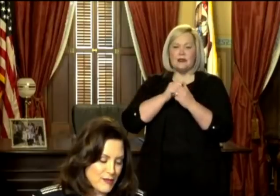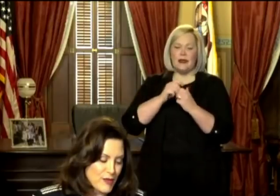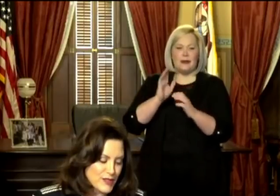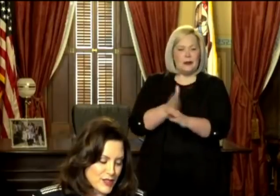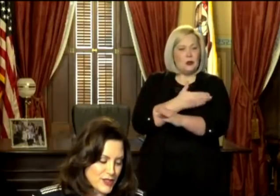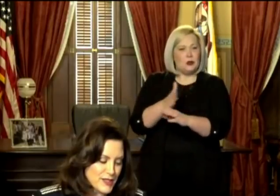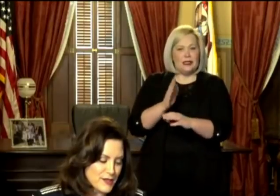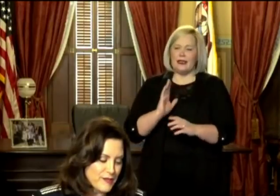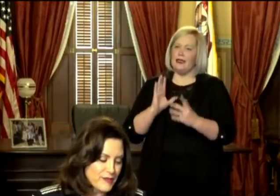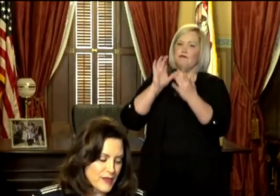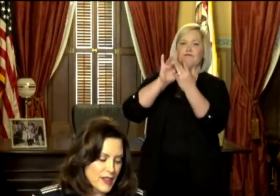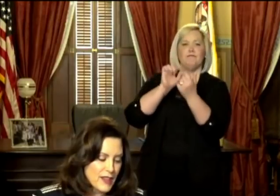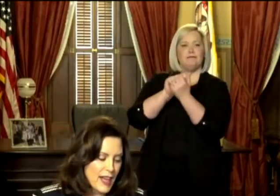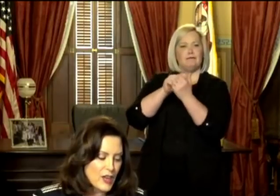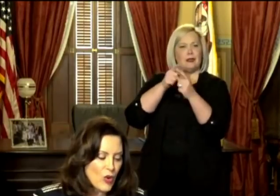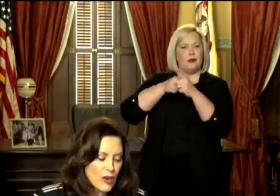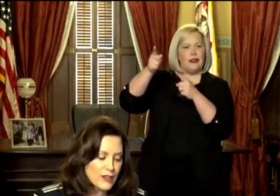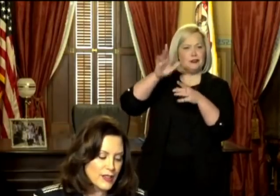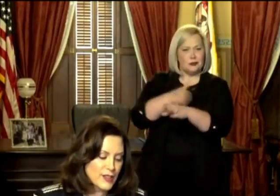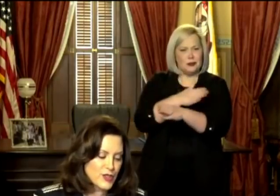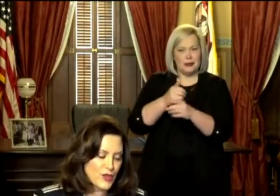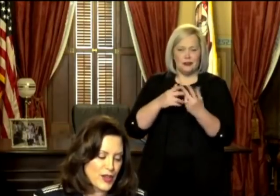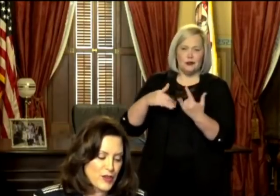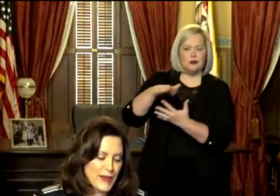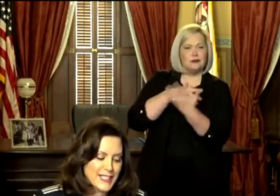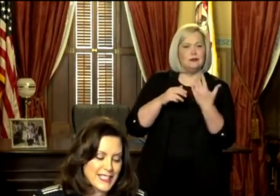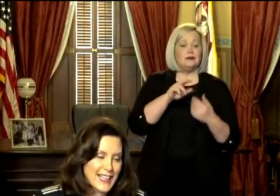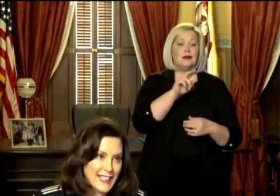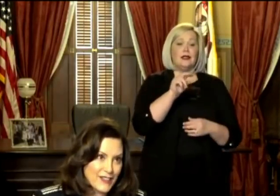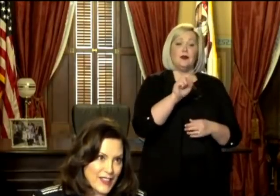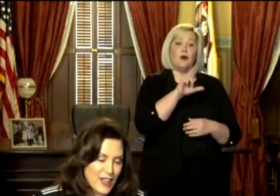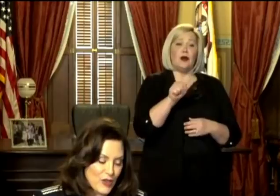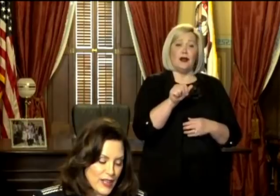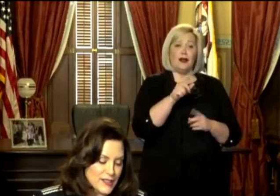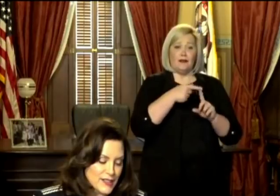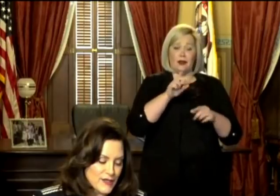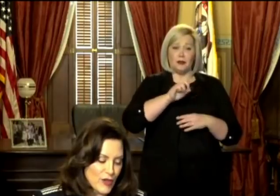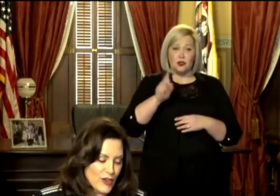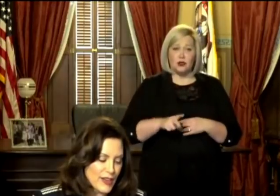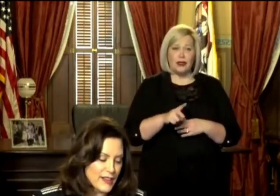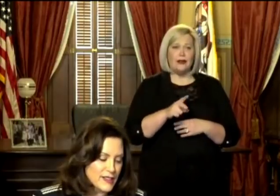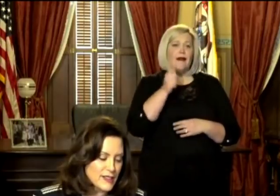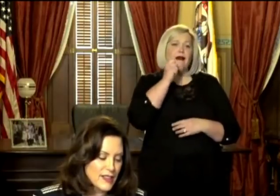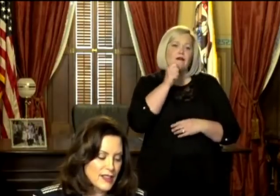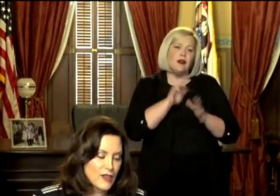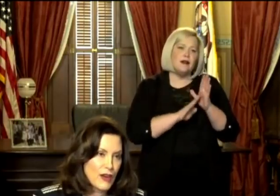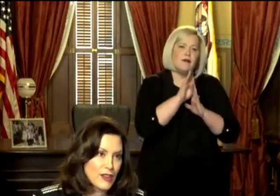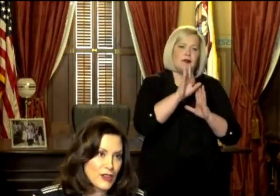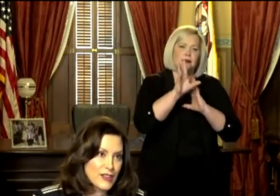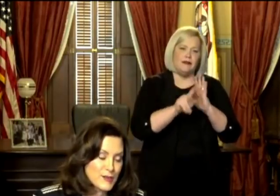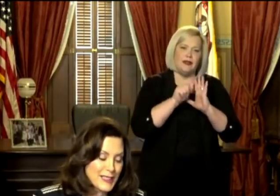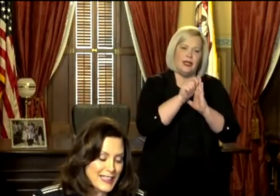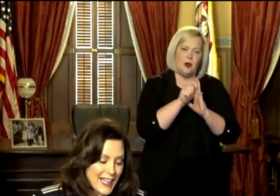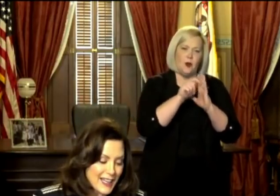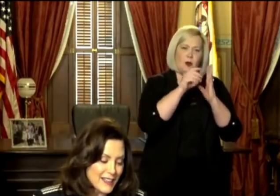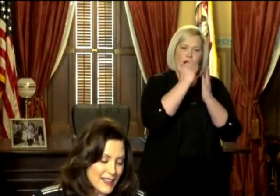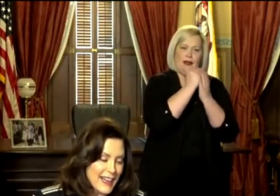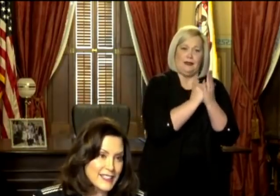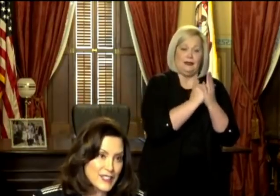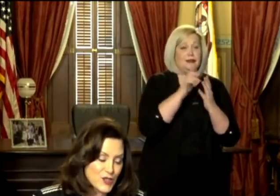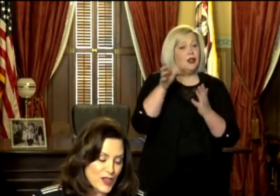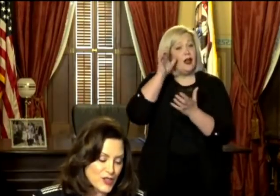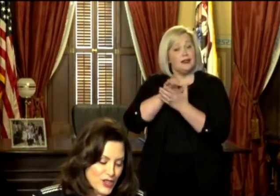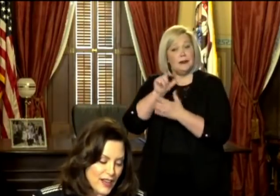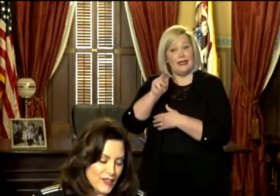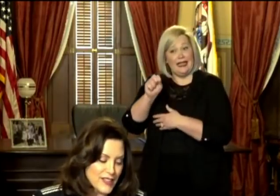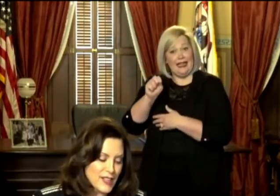professional musicians. And Nora in Detroit, who makes daily video lessons for her kids, while her husband Lane,